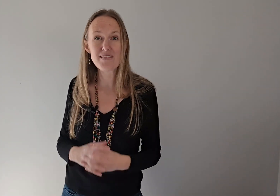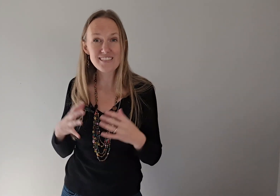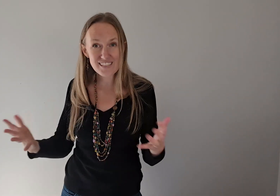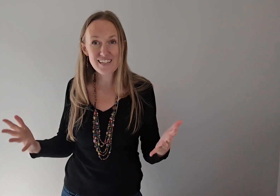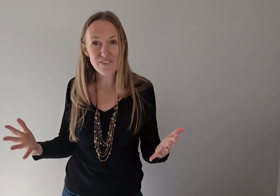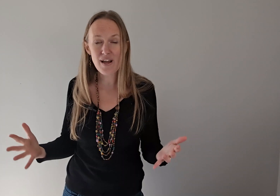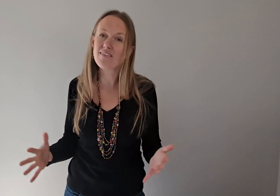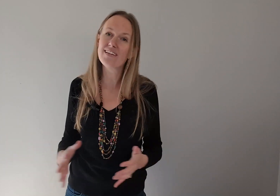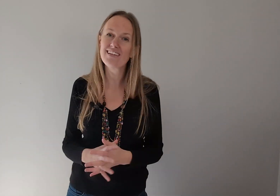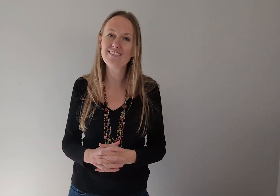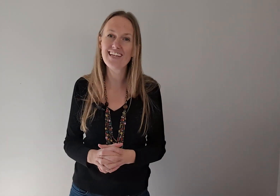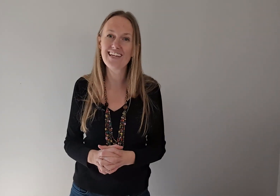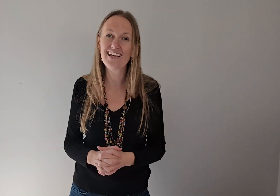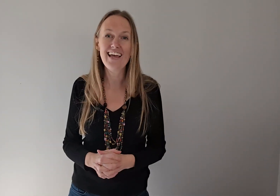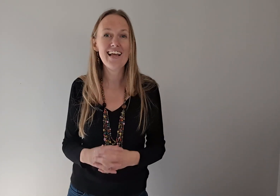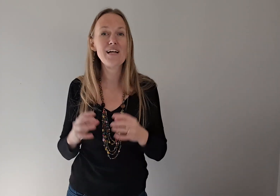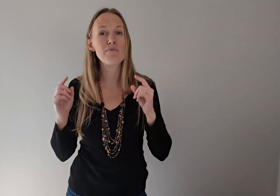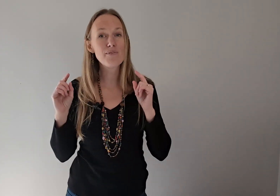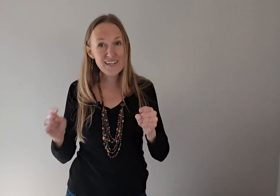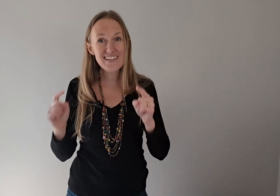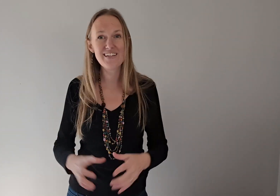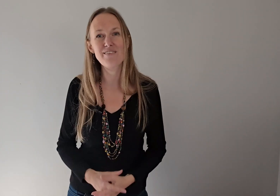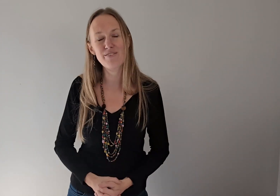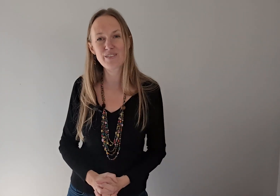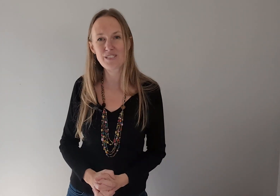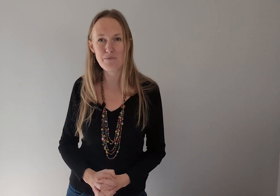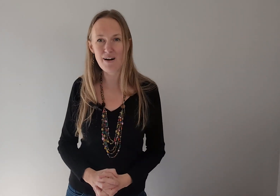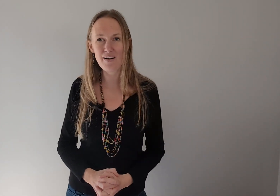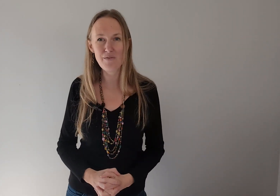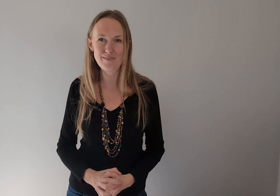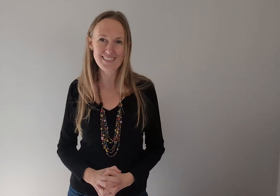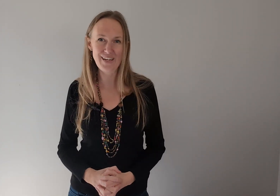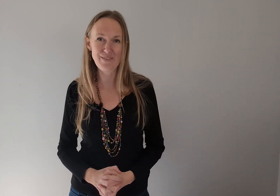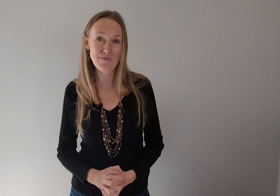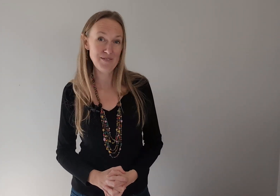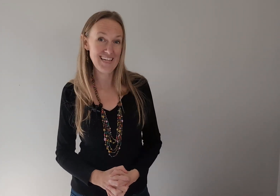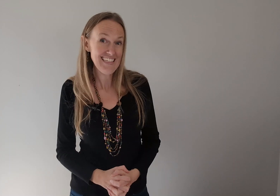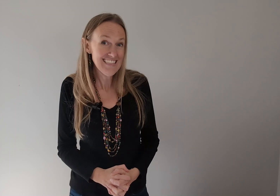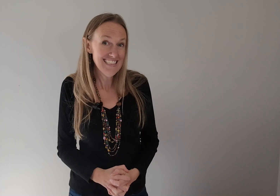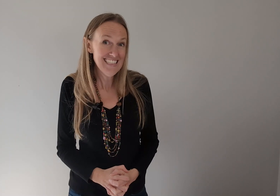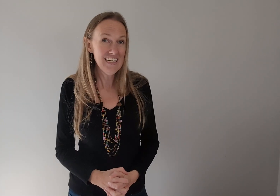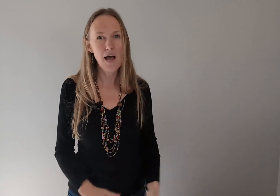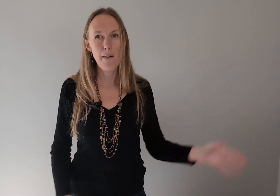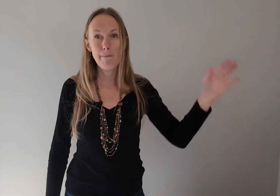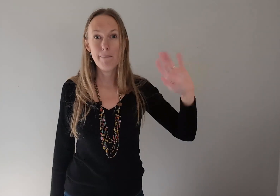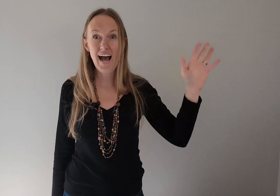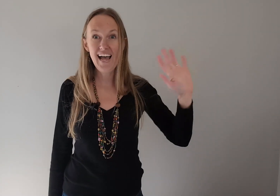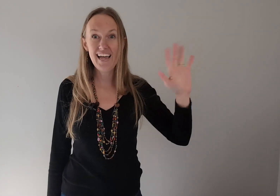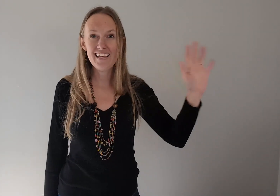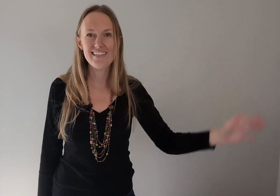this should give you everything you need. And I'm really looking forward to tomorrow when we sign with the music. Bye.